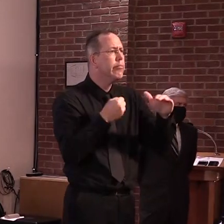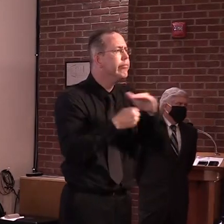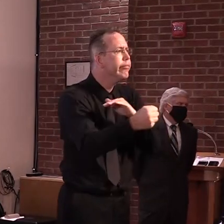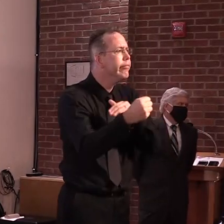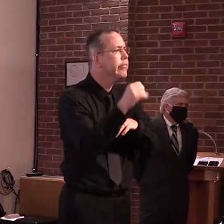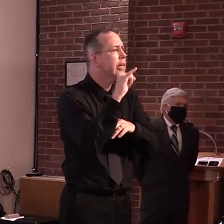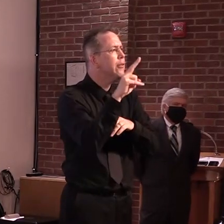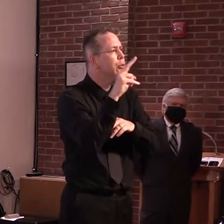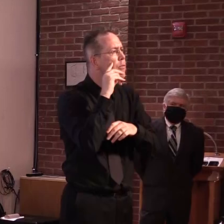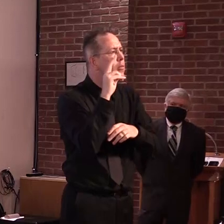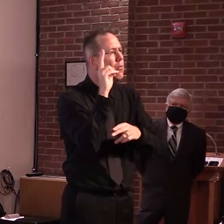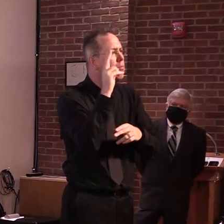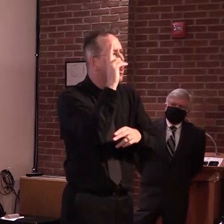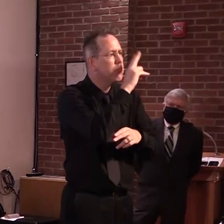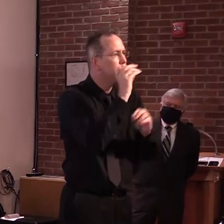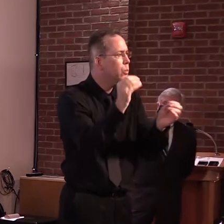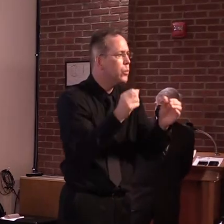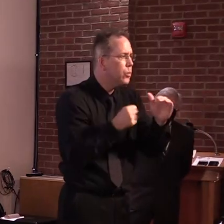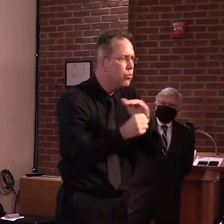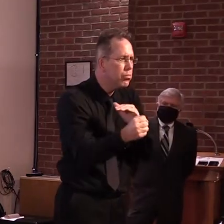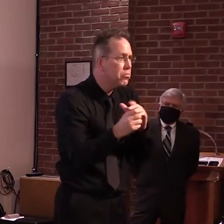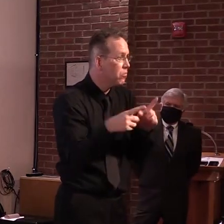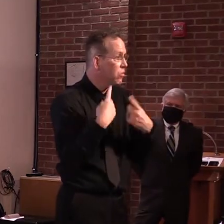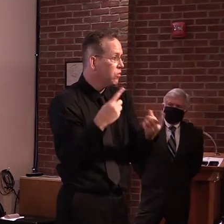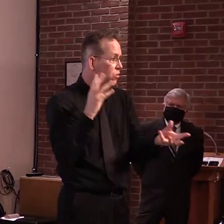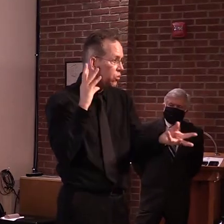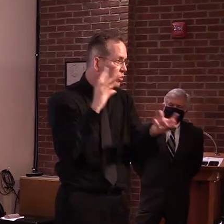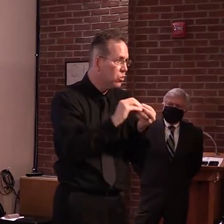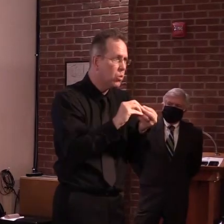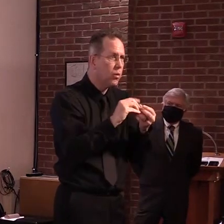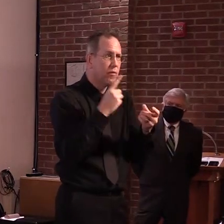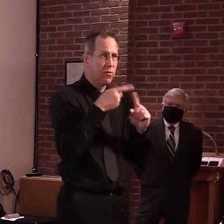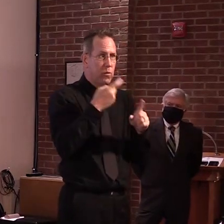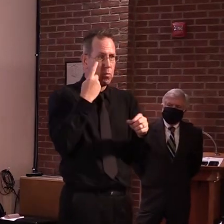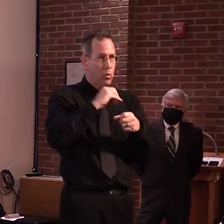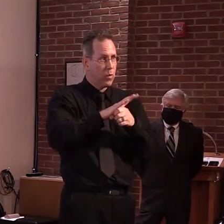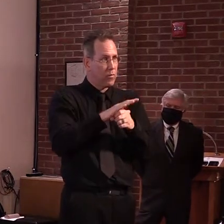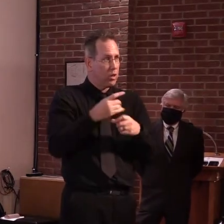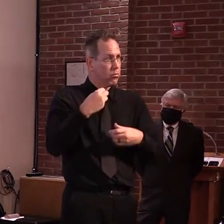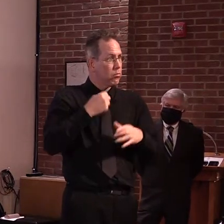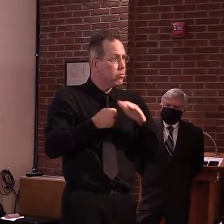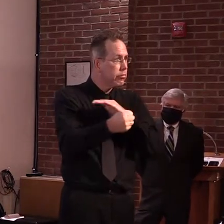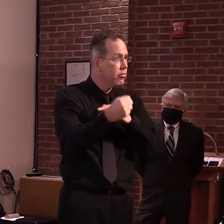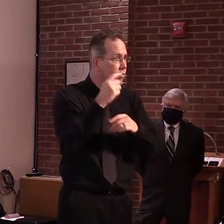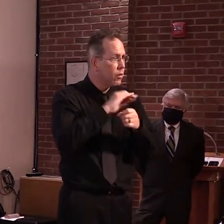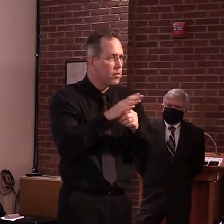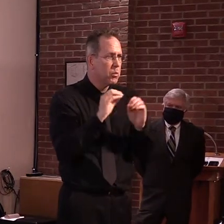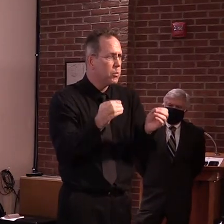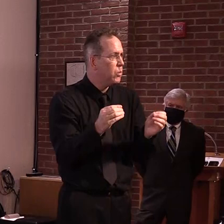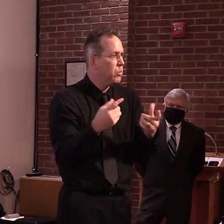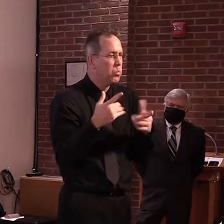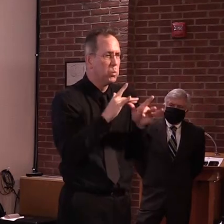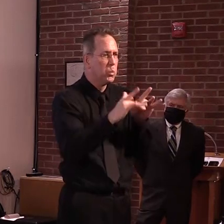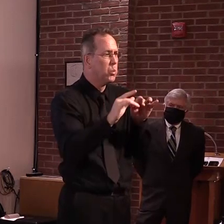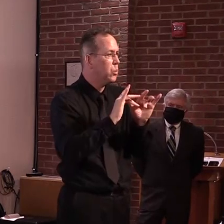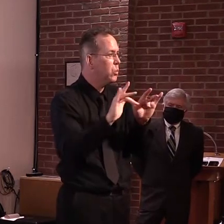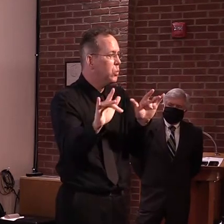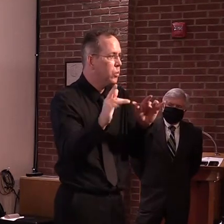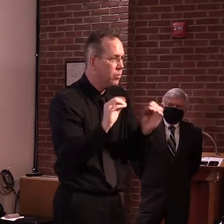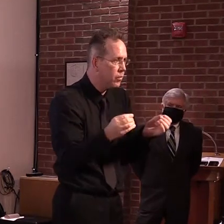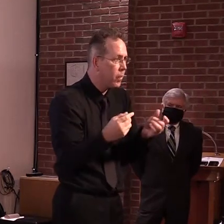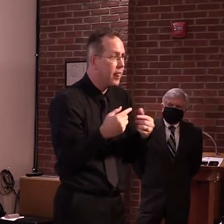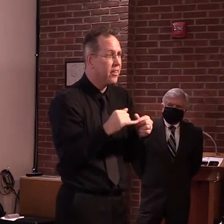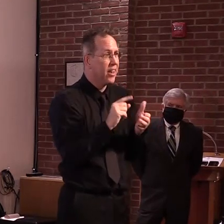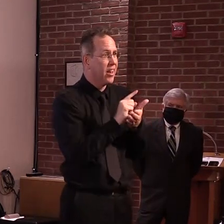overall ICU usage remains well below our 30% threshold that we have established, putting our hospitals in a